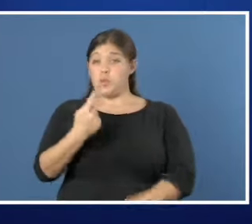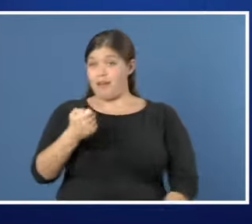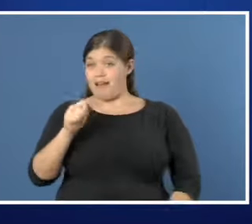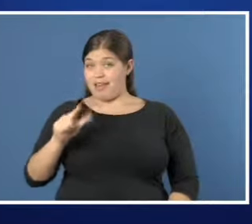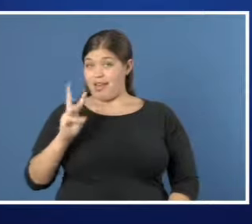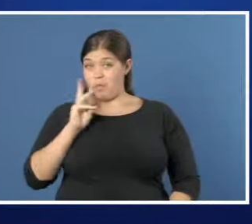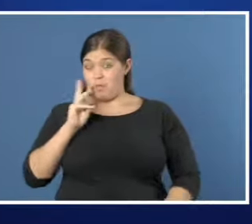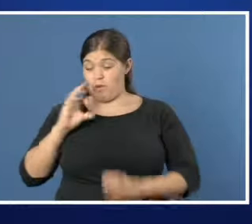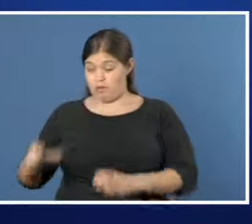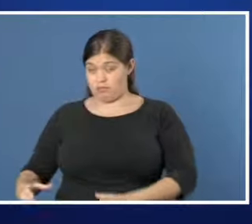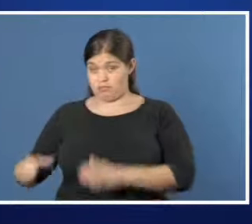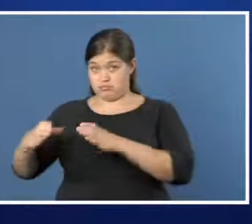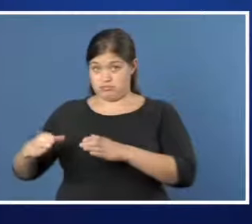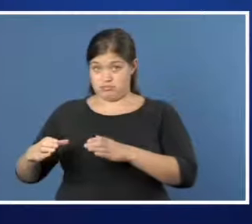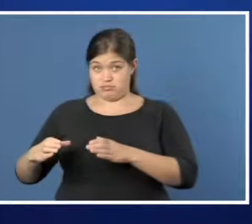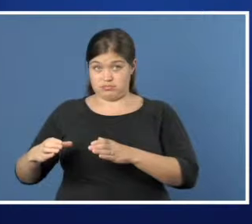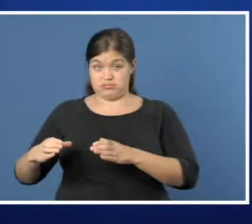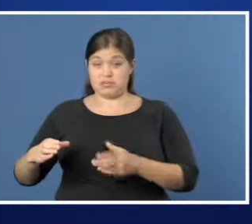for disinfection.